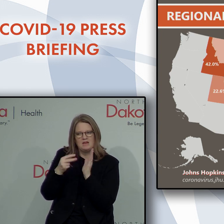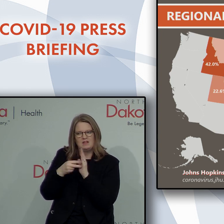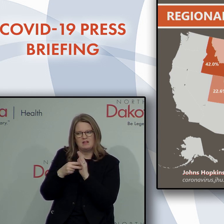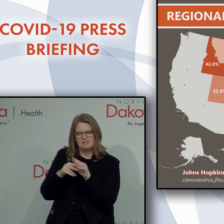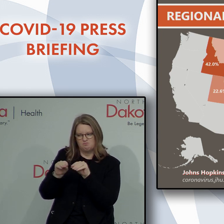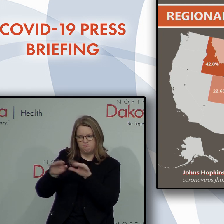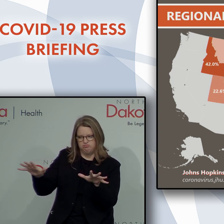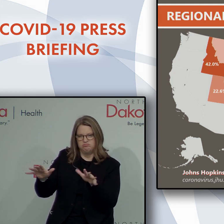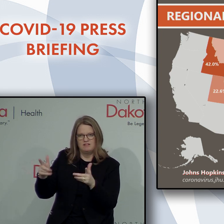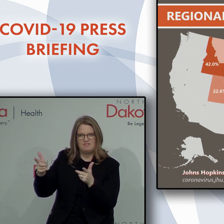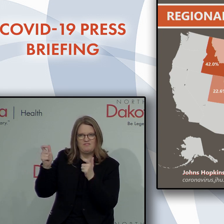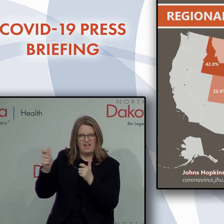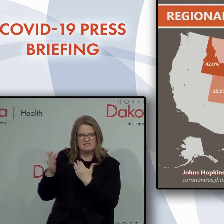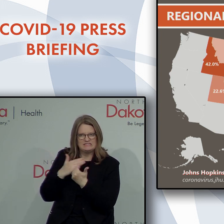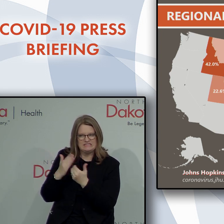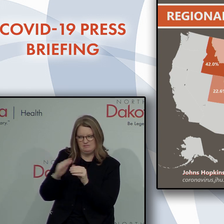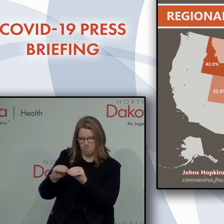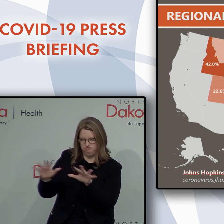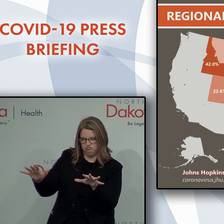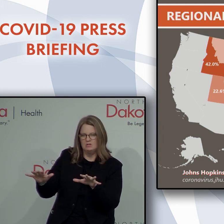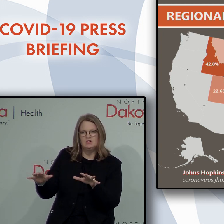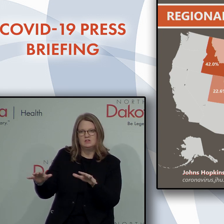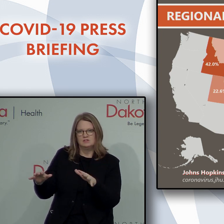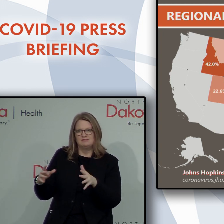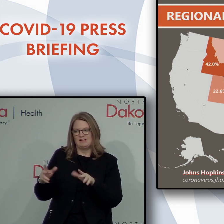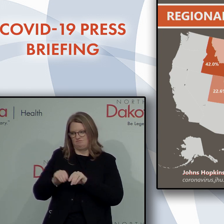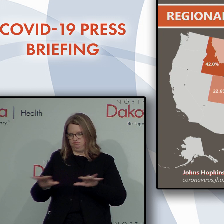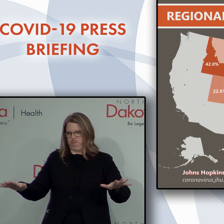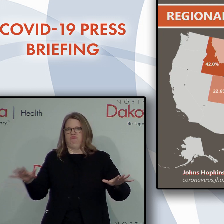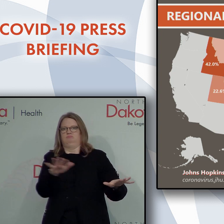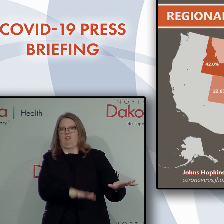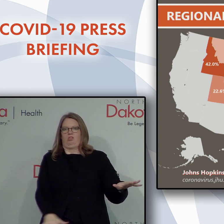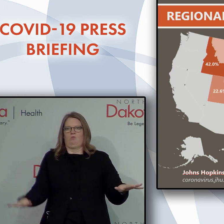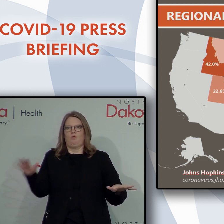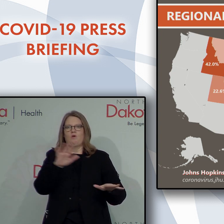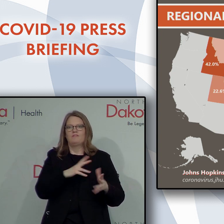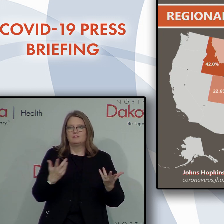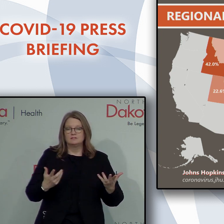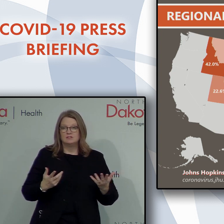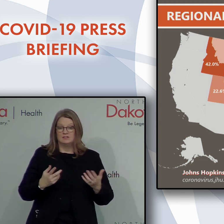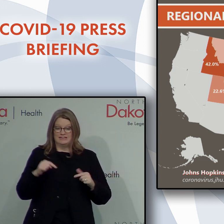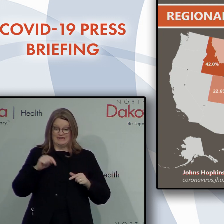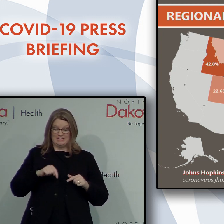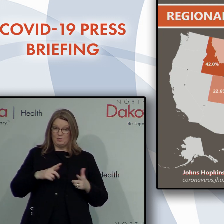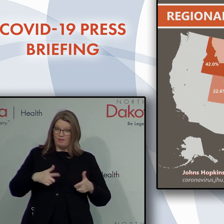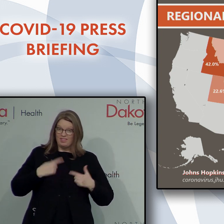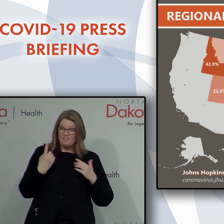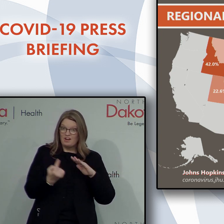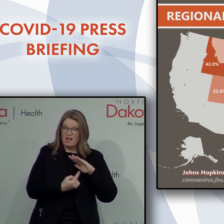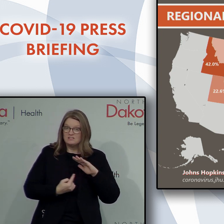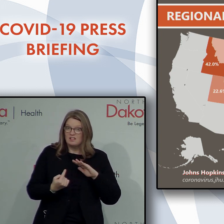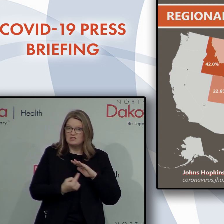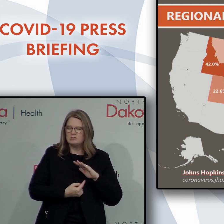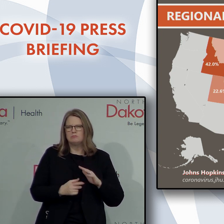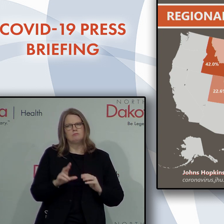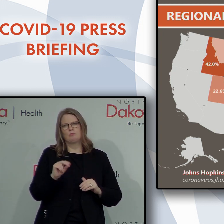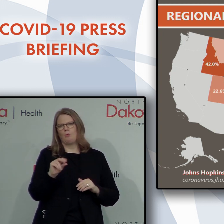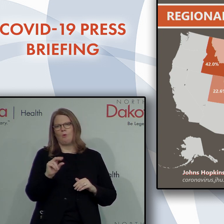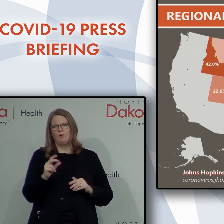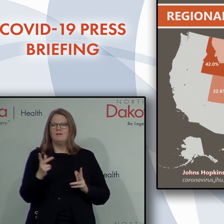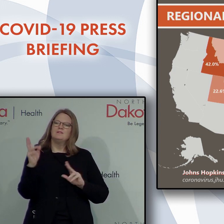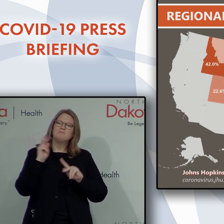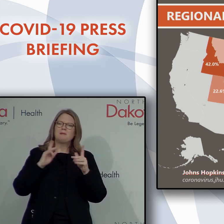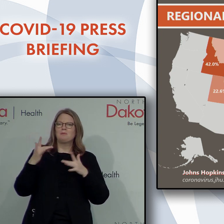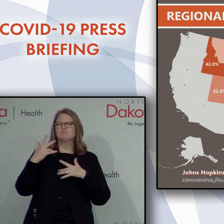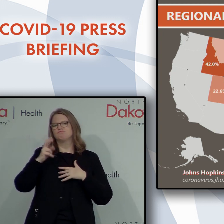very vigilant about North Dakota, because we're not living in isolation. The actions we take here are affected by those that travel to our